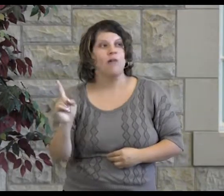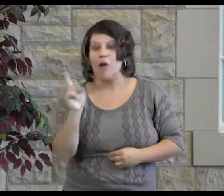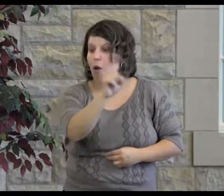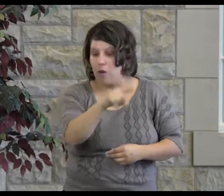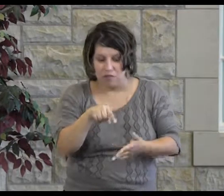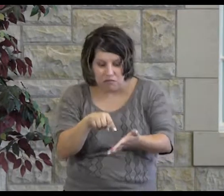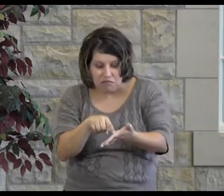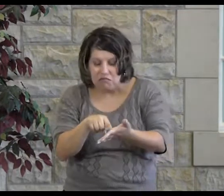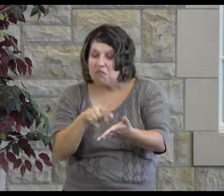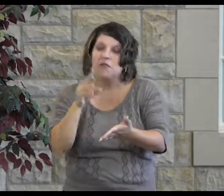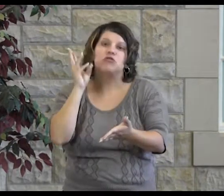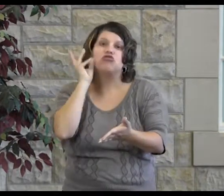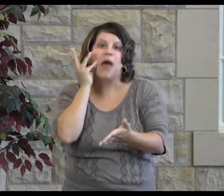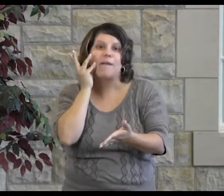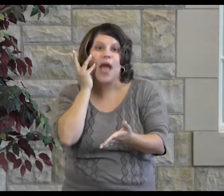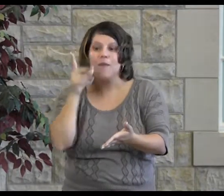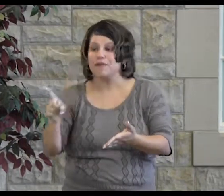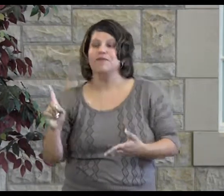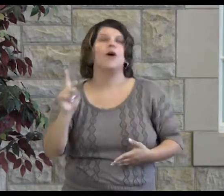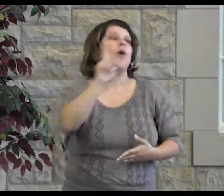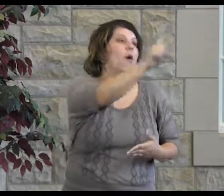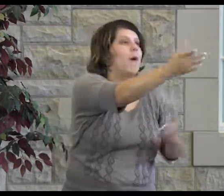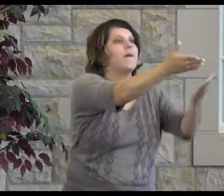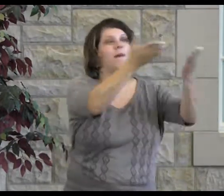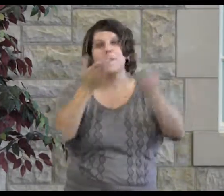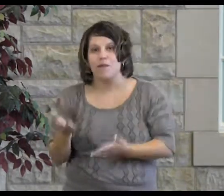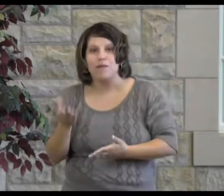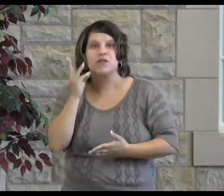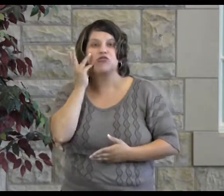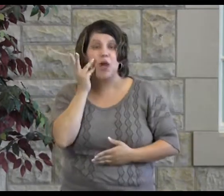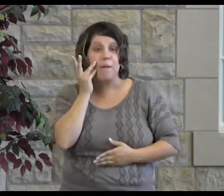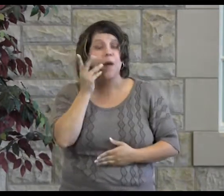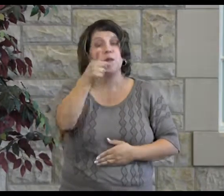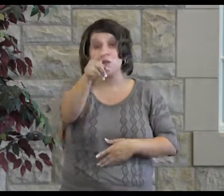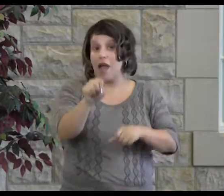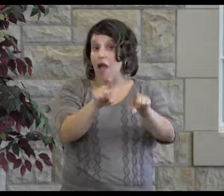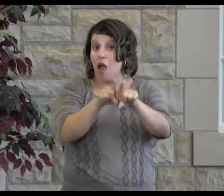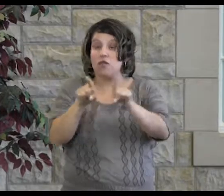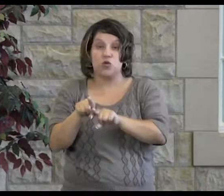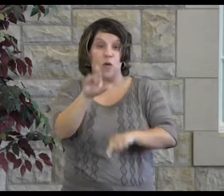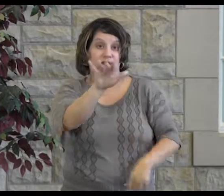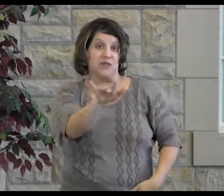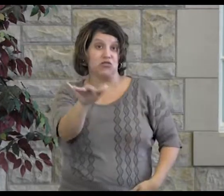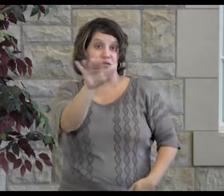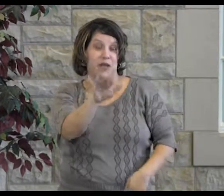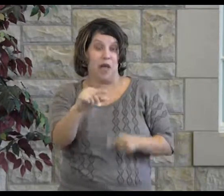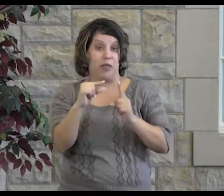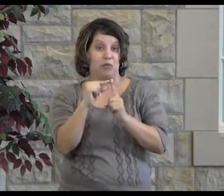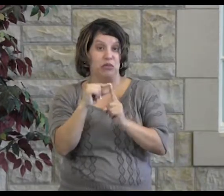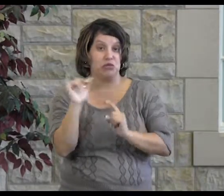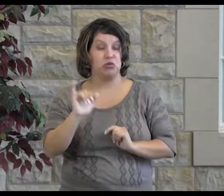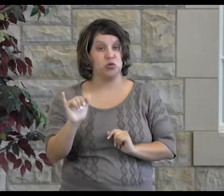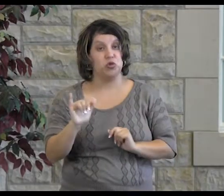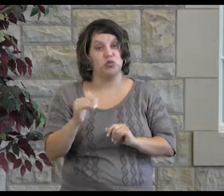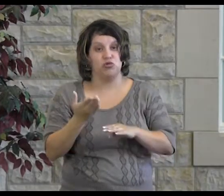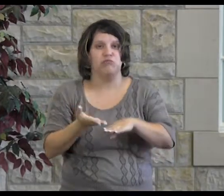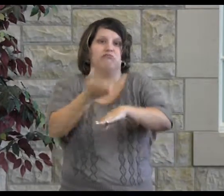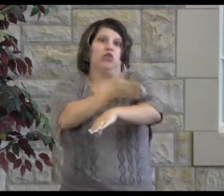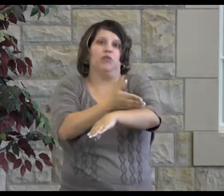next one up does the same kind of thing, and you say, oh, here's a strawberry, and they have to actually go and find a strawberry. You could also incorporate fingerspelling